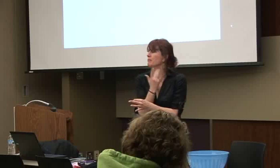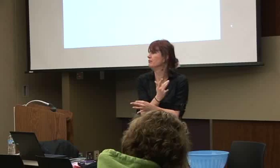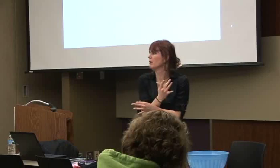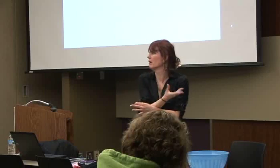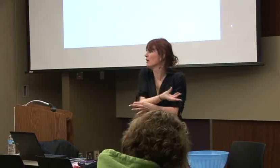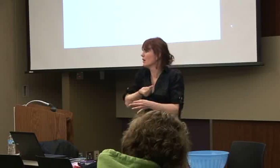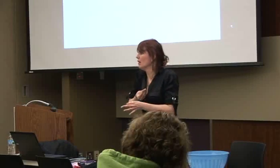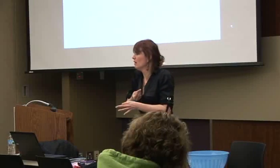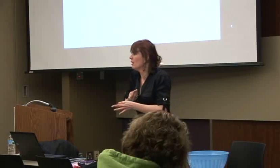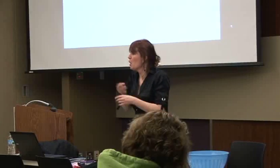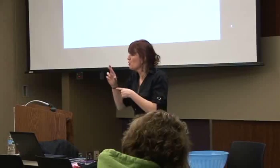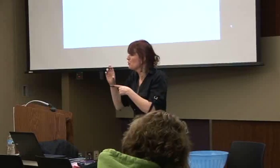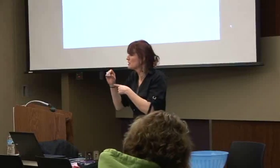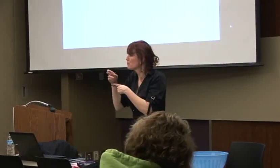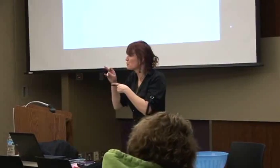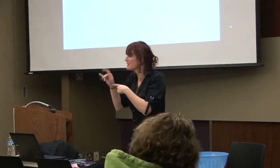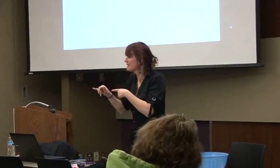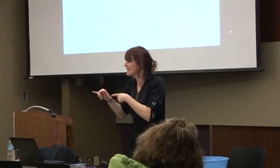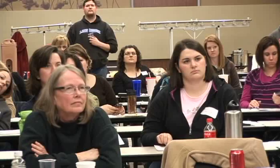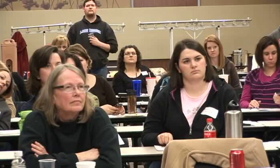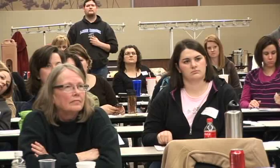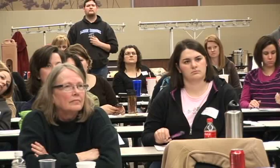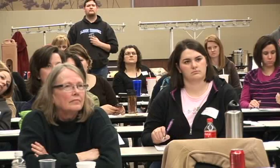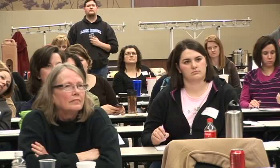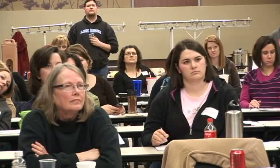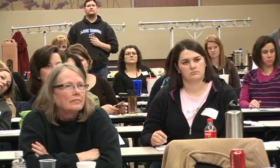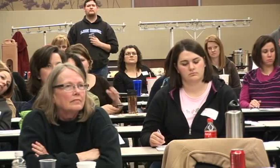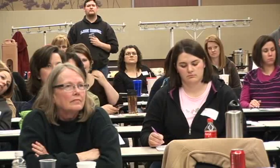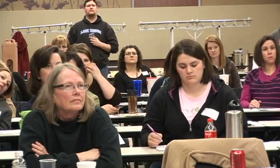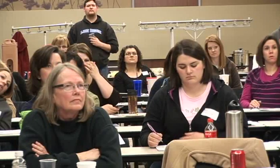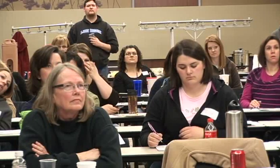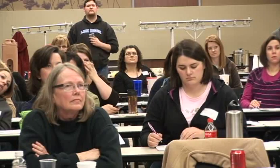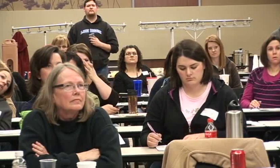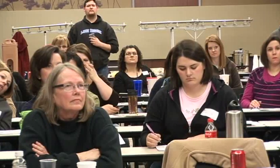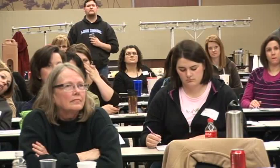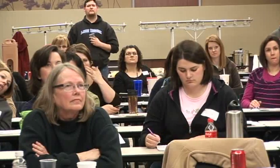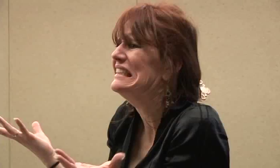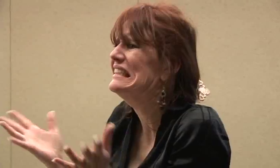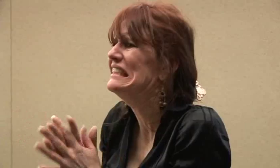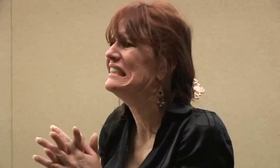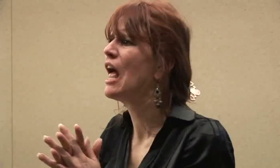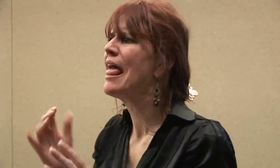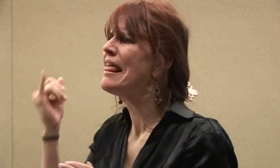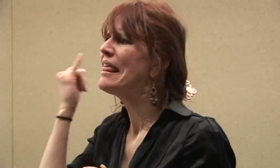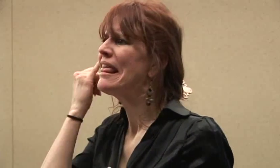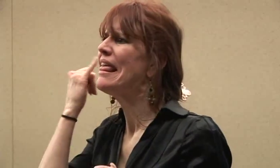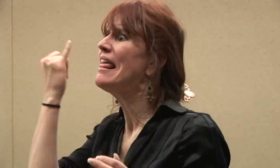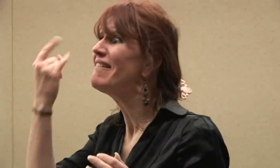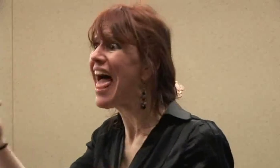she originally wanted to be a writer, but an interpreter saw her dramatic abilities and encouraged her to workshop.